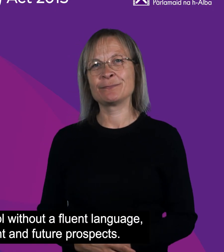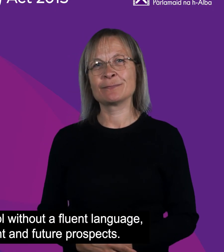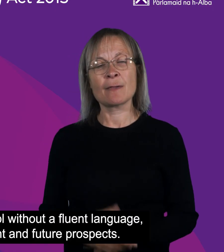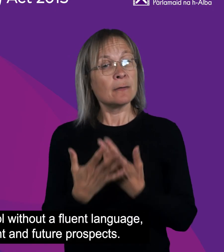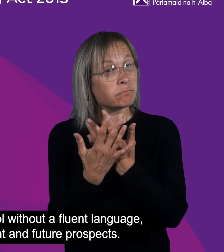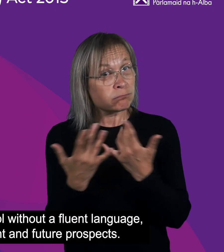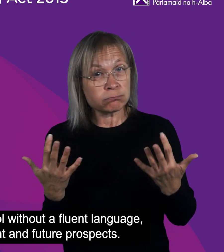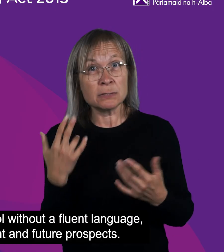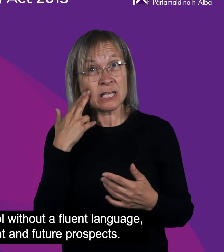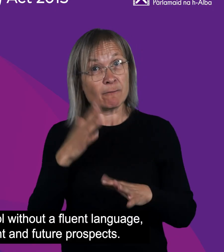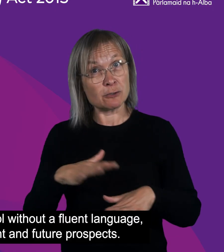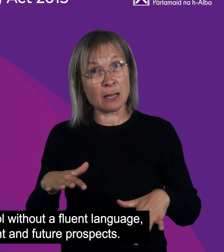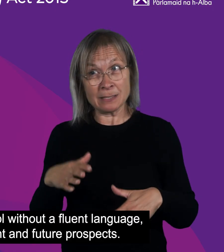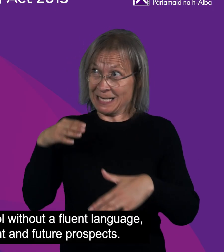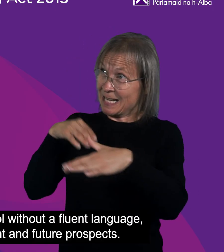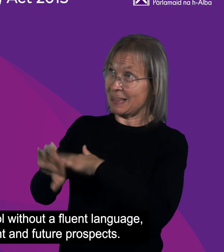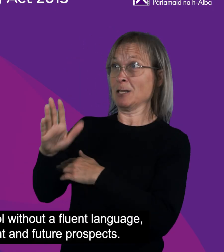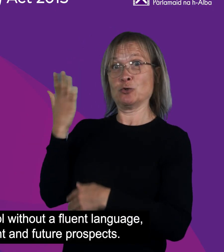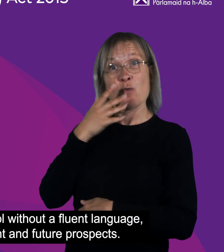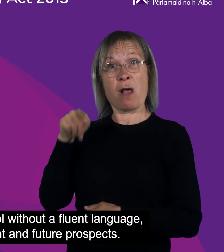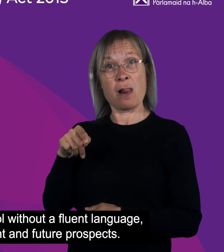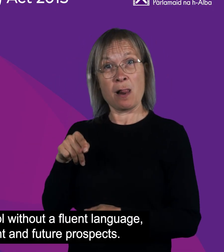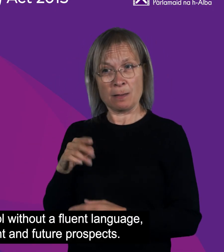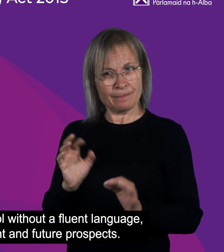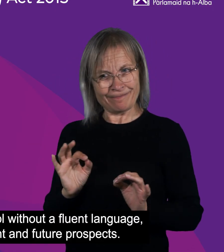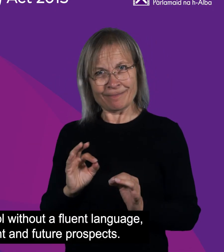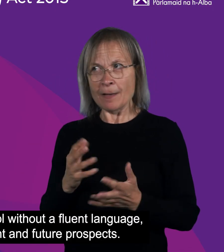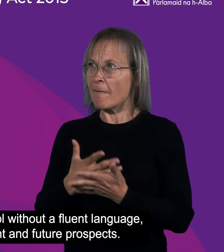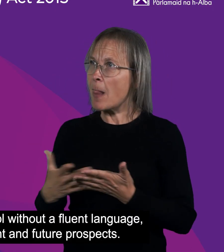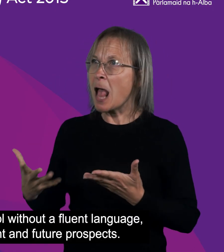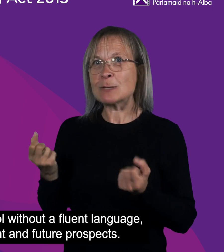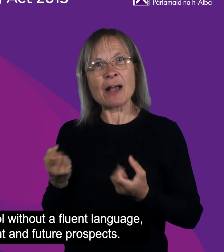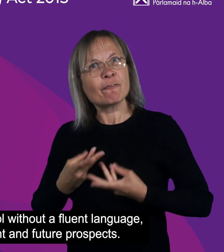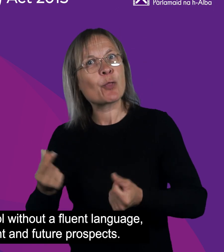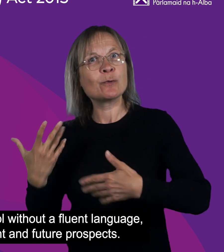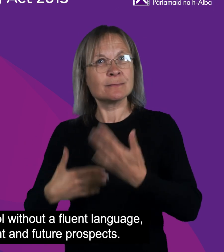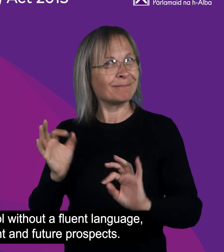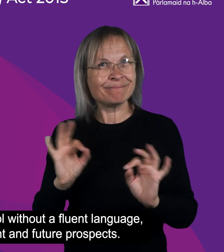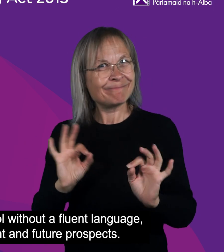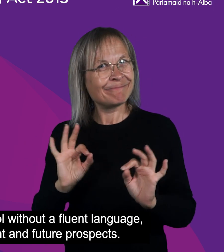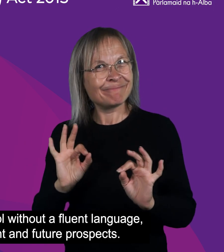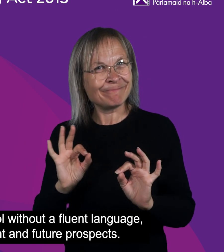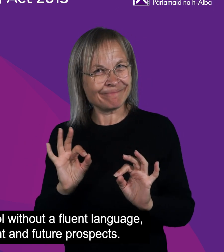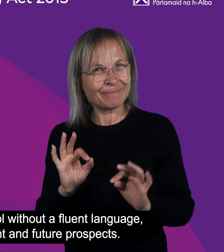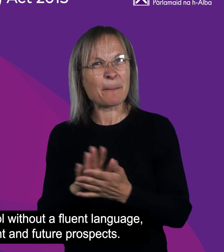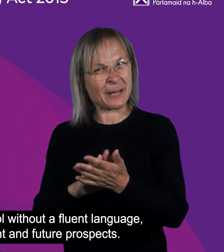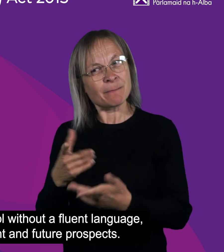Many deaf children enter school without a fluent language, impacting their development and future prospects.